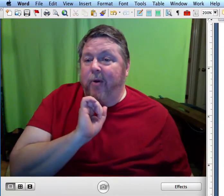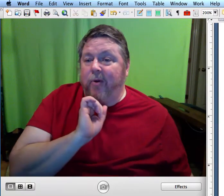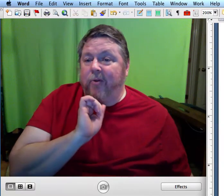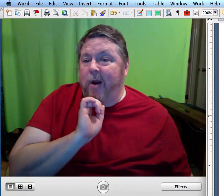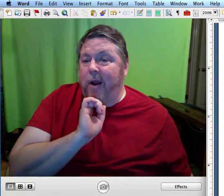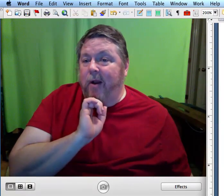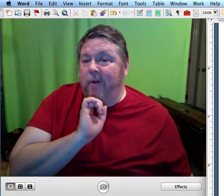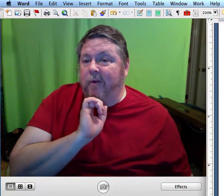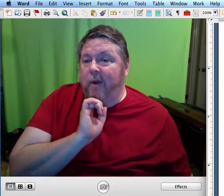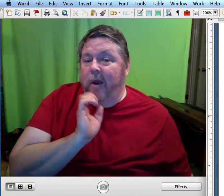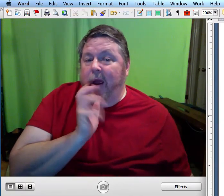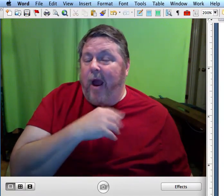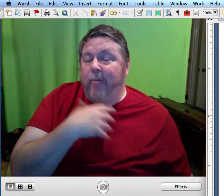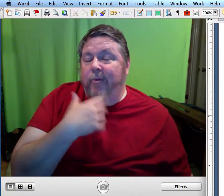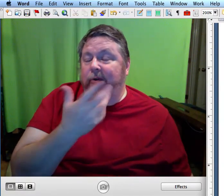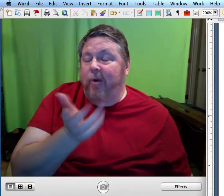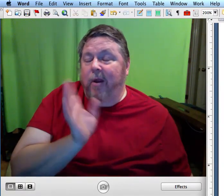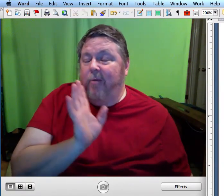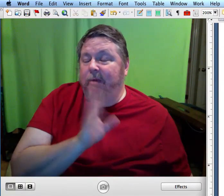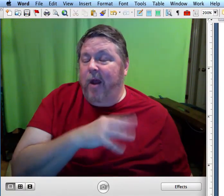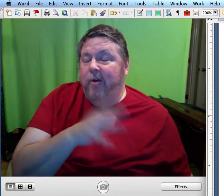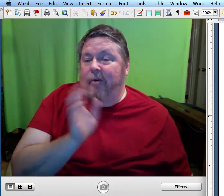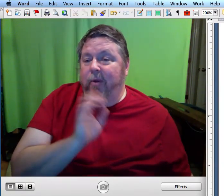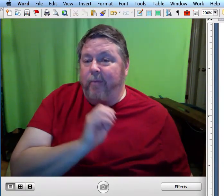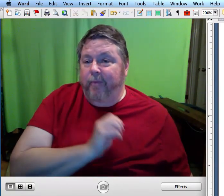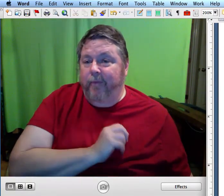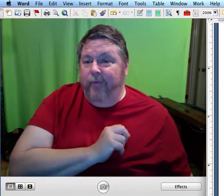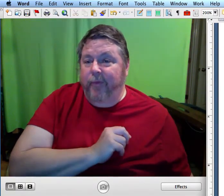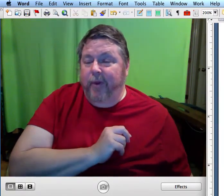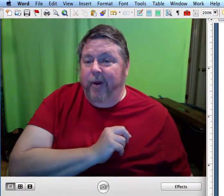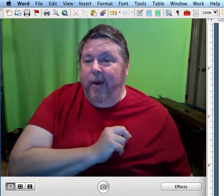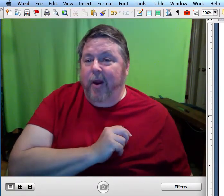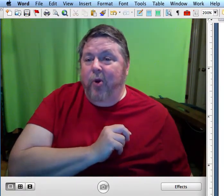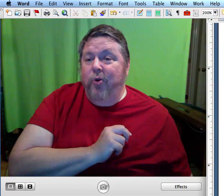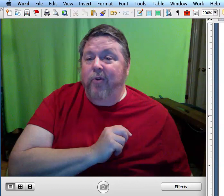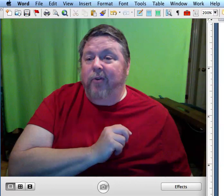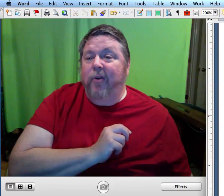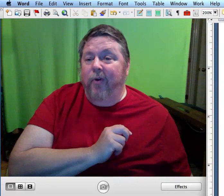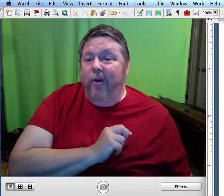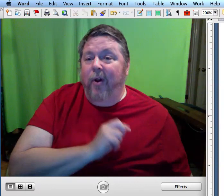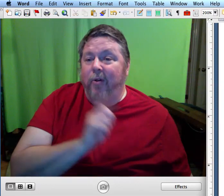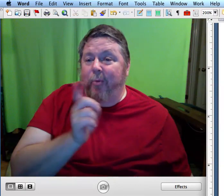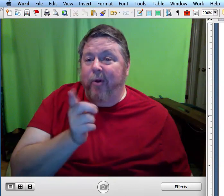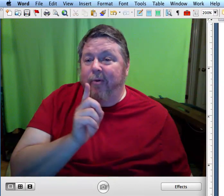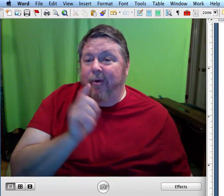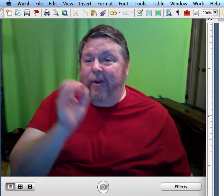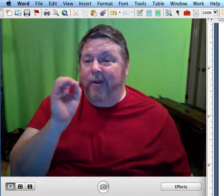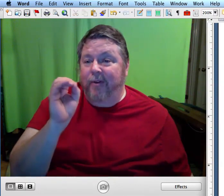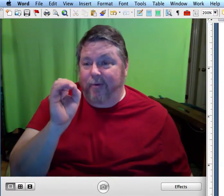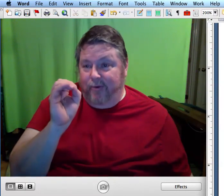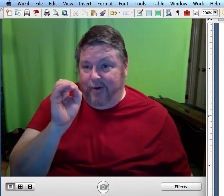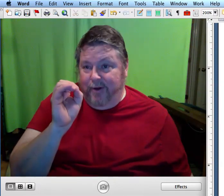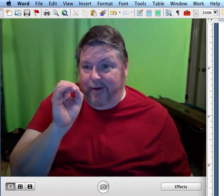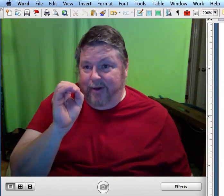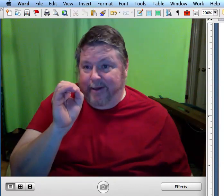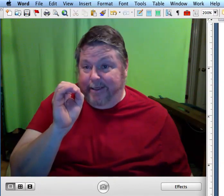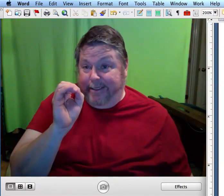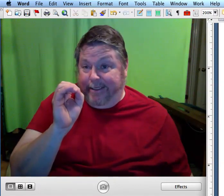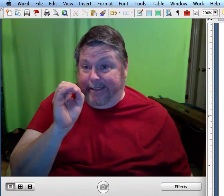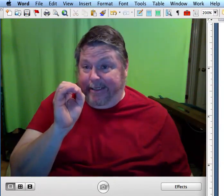time to do a SWOT analysis. I'm just going to not do them. You just converted all of the points you earned into zeros.